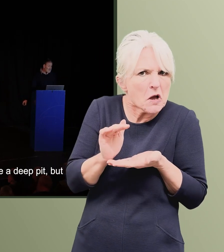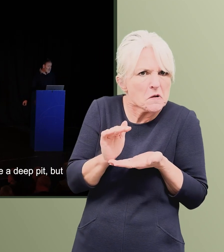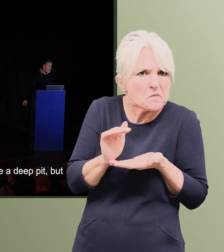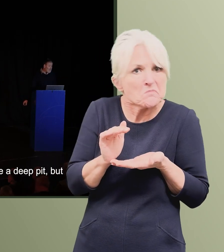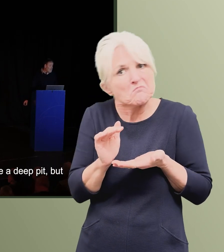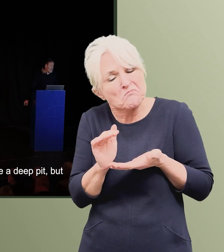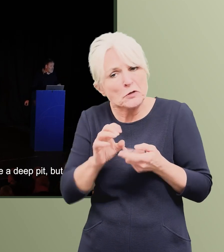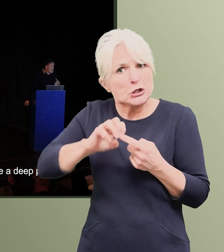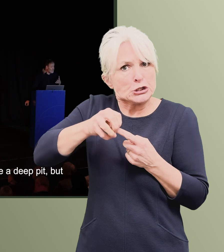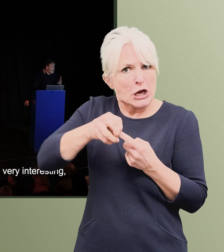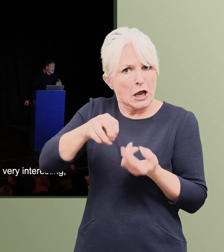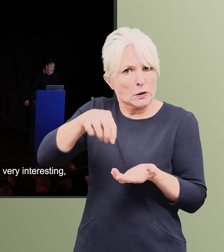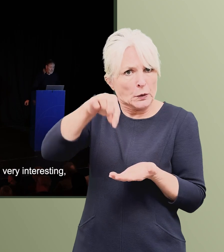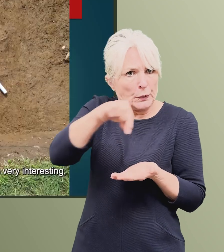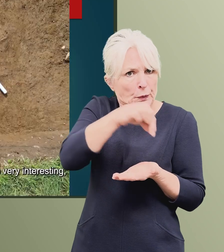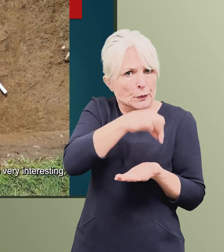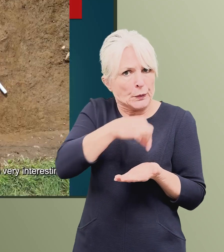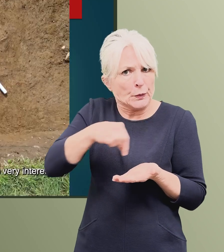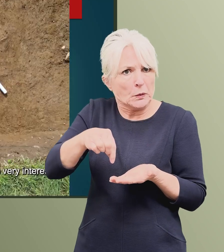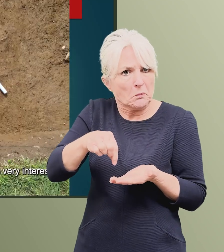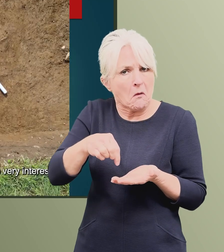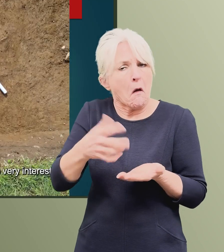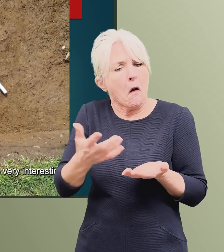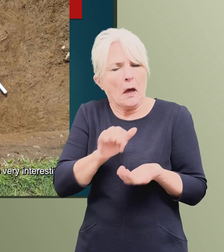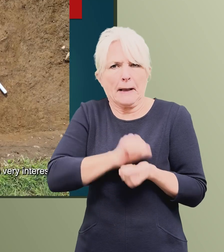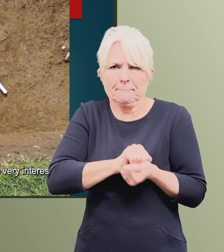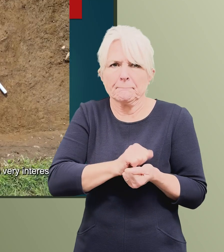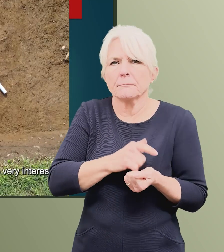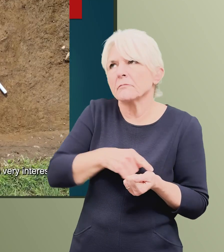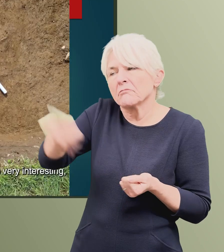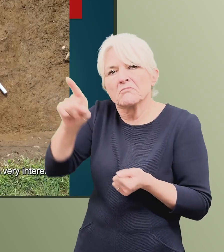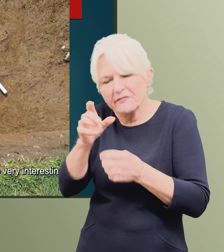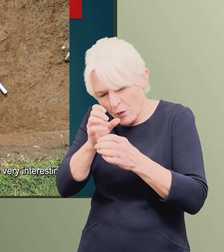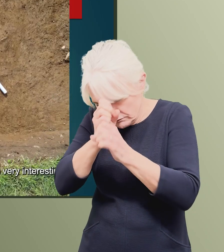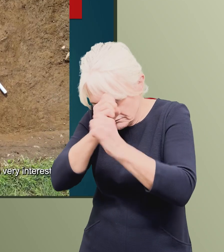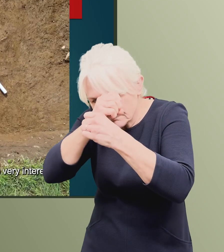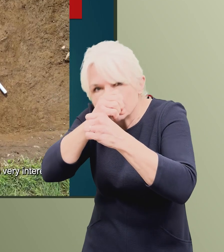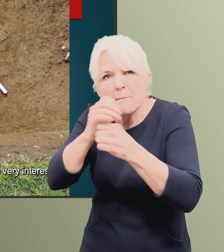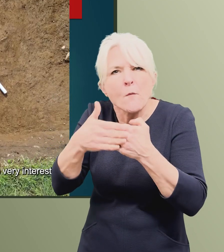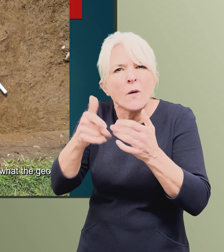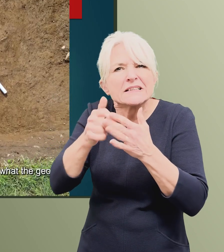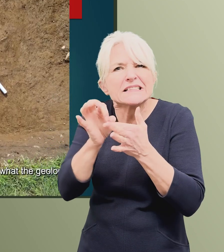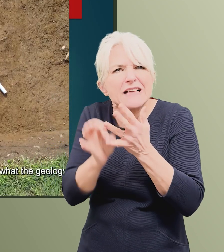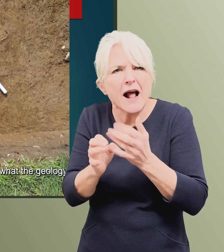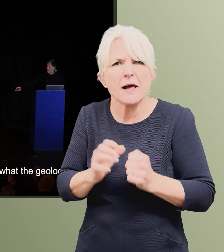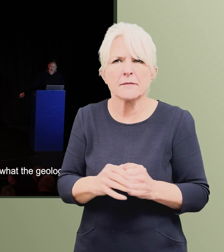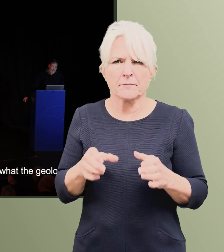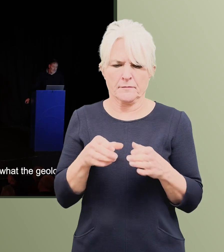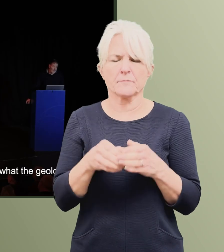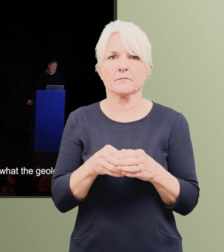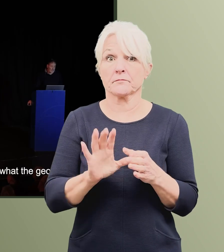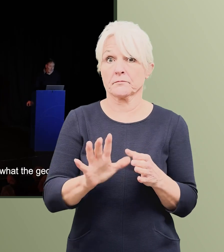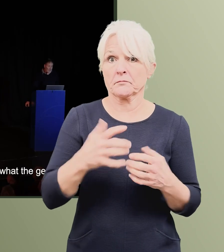be a deep pit, but actually it was very, very shallow indeed. And these stones were, again, very interesting. We sort of kept them back